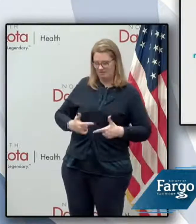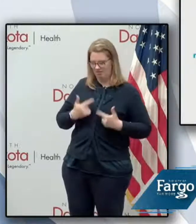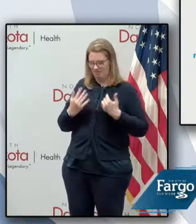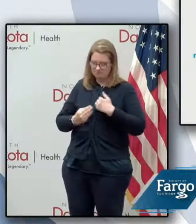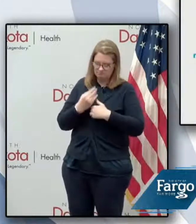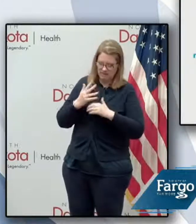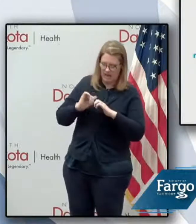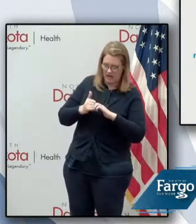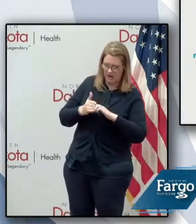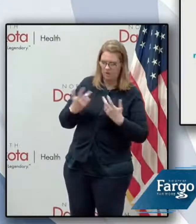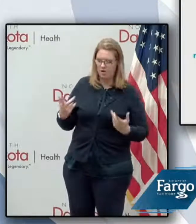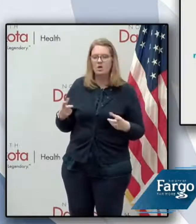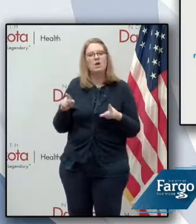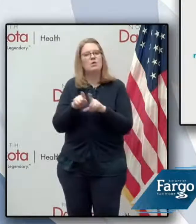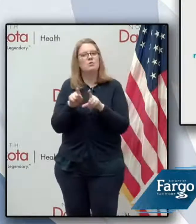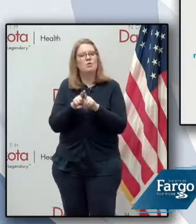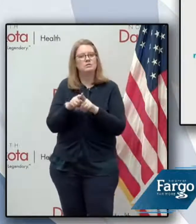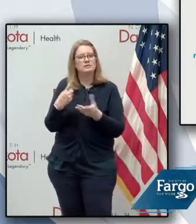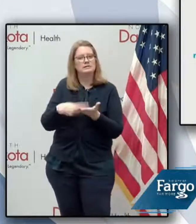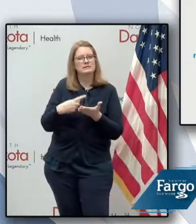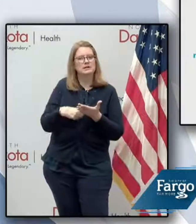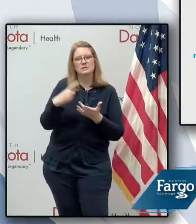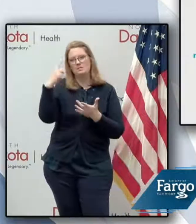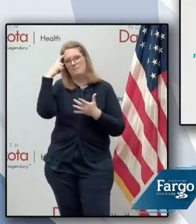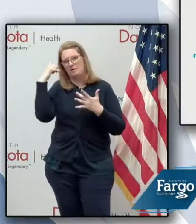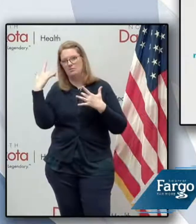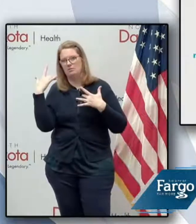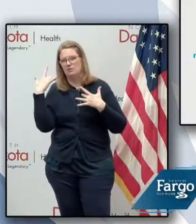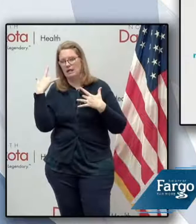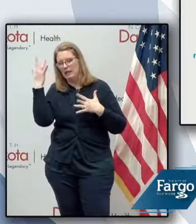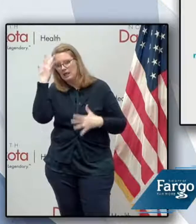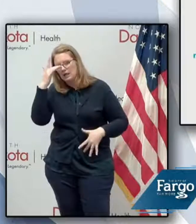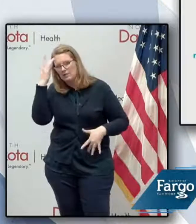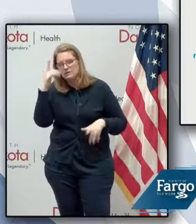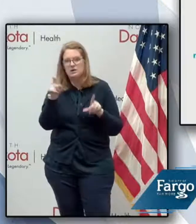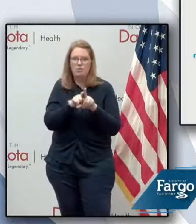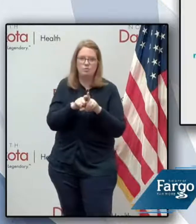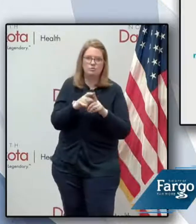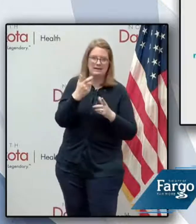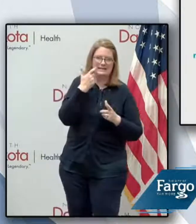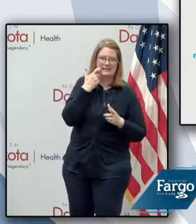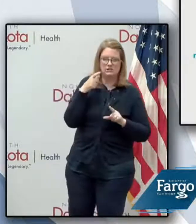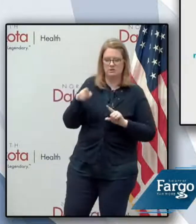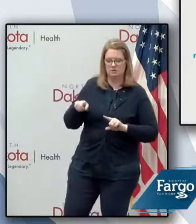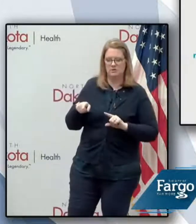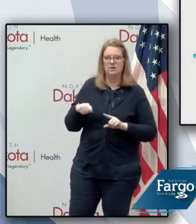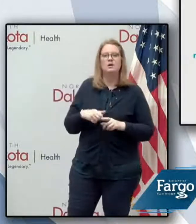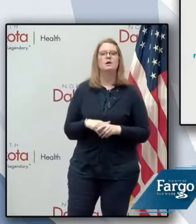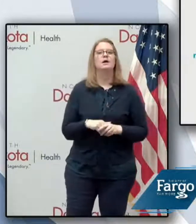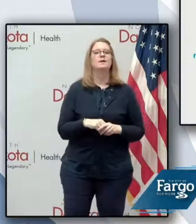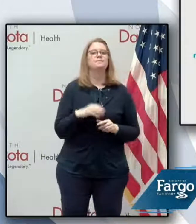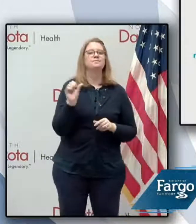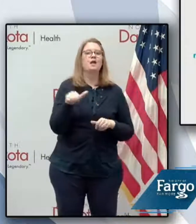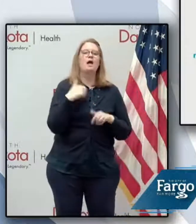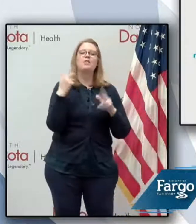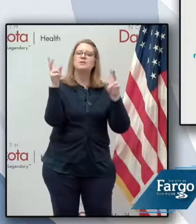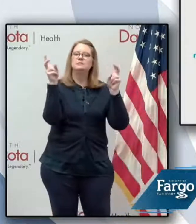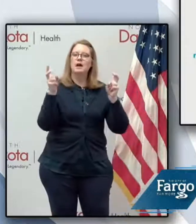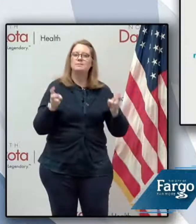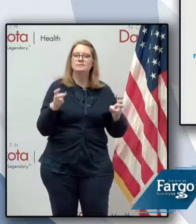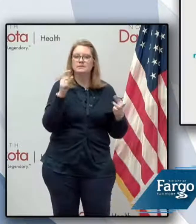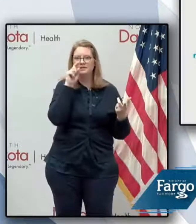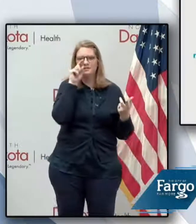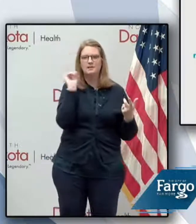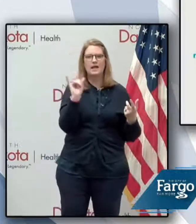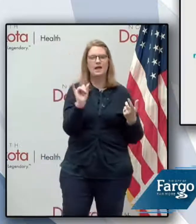also talk about the intersection of mental illness and addiction. And other topics we're going to talk about are things